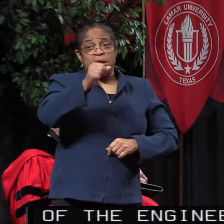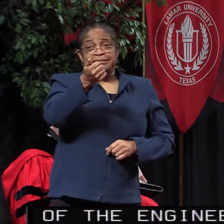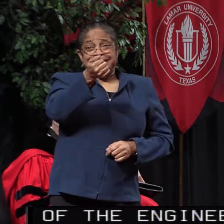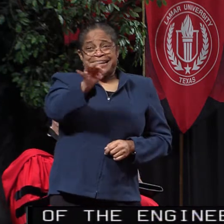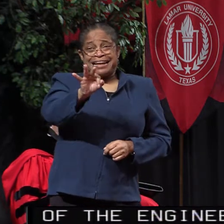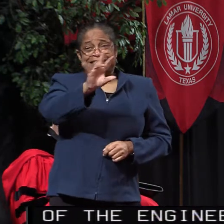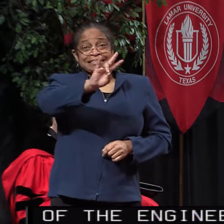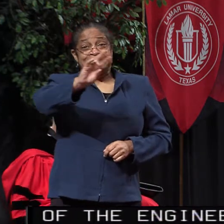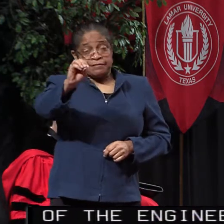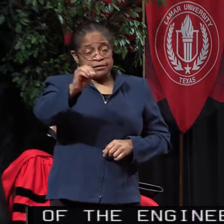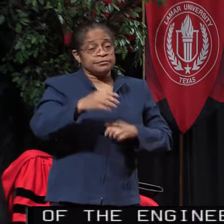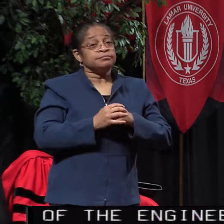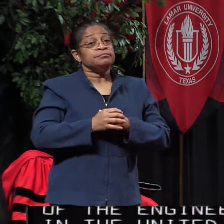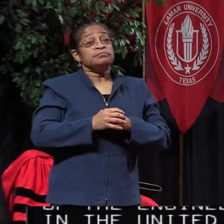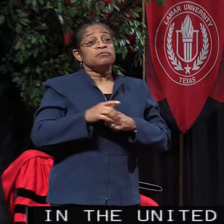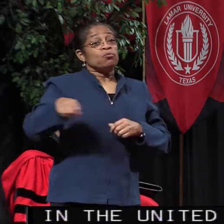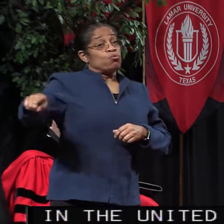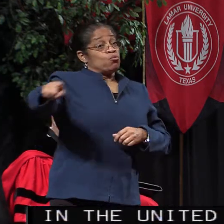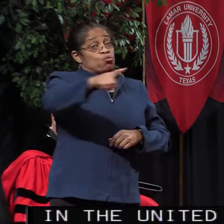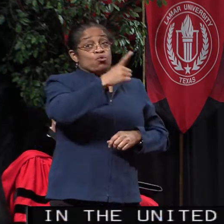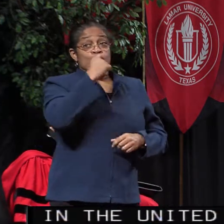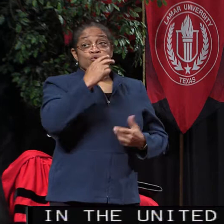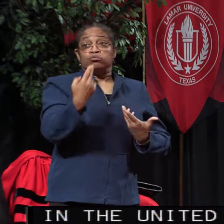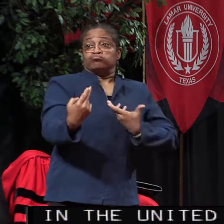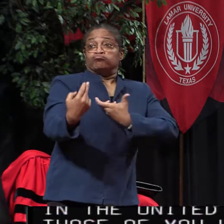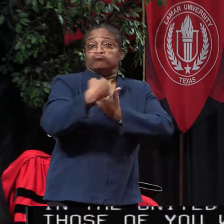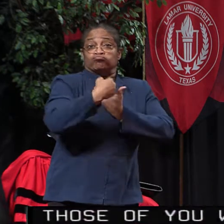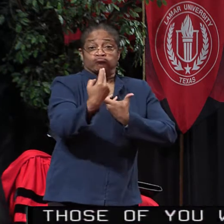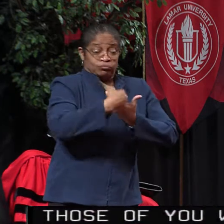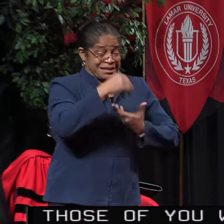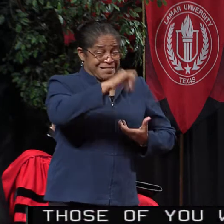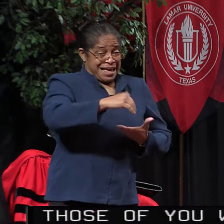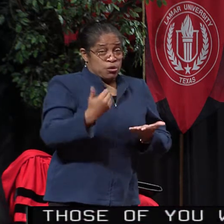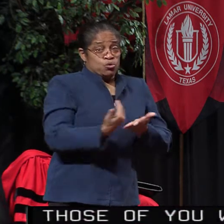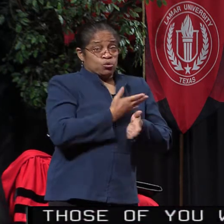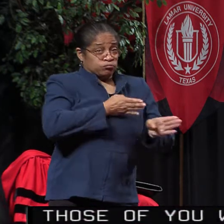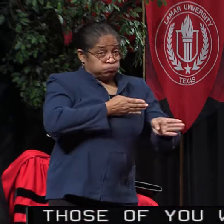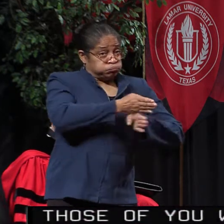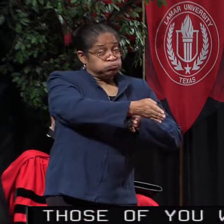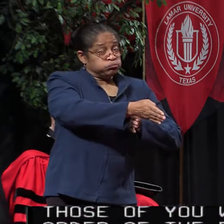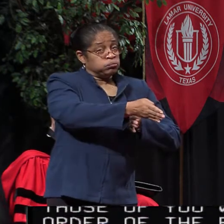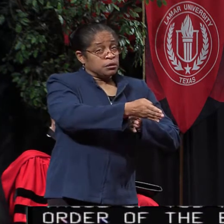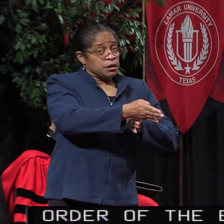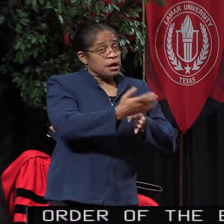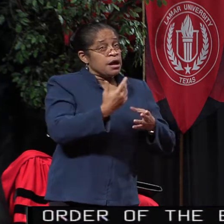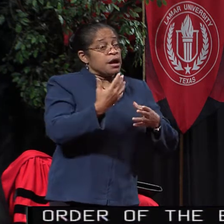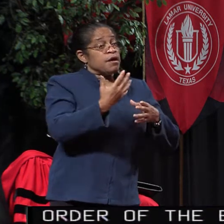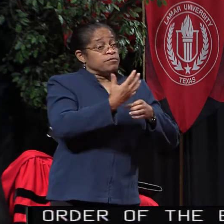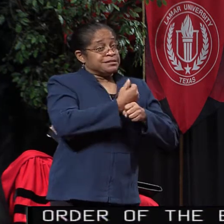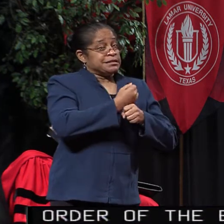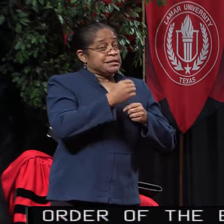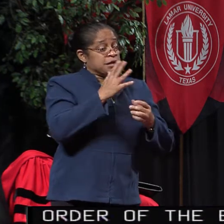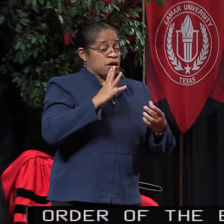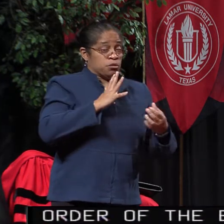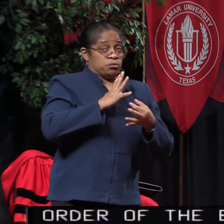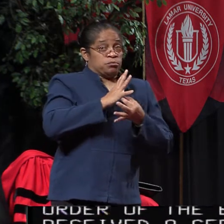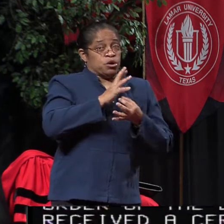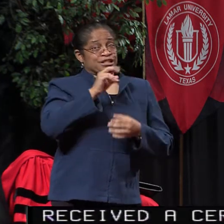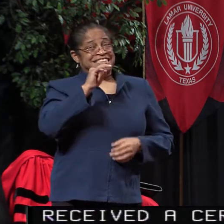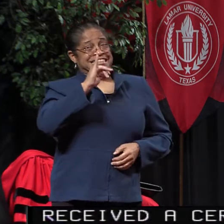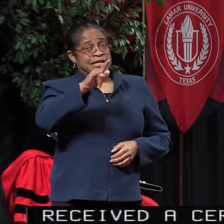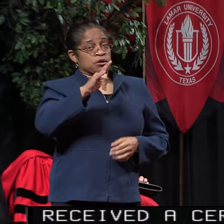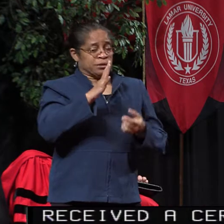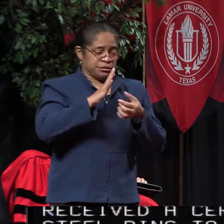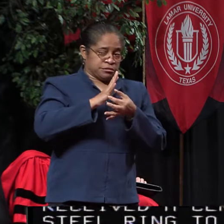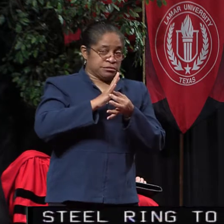1970. Those of you who are joining the Order of the Engineer today have received a certificate and a steel ring to be worn on the